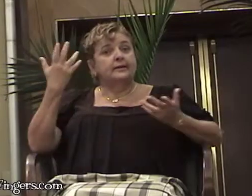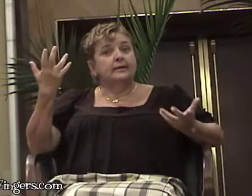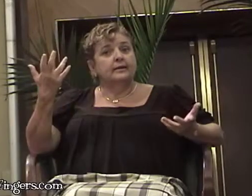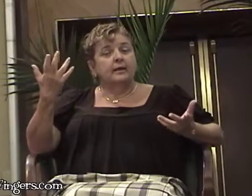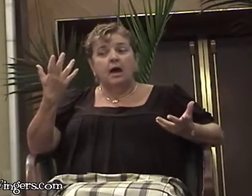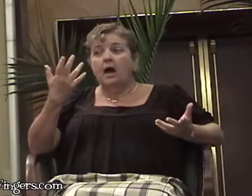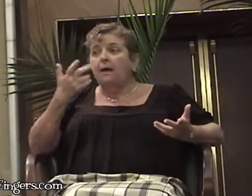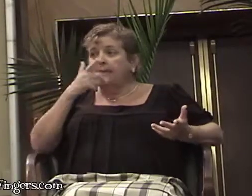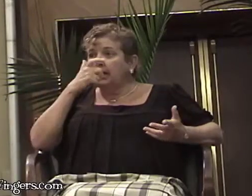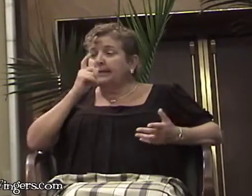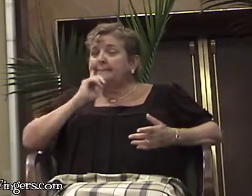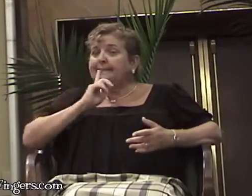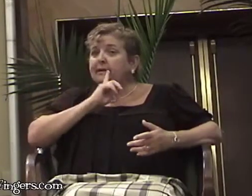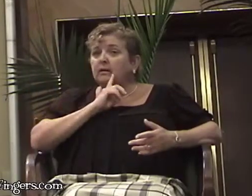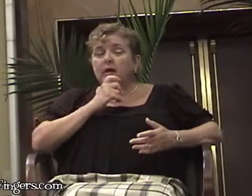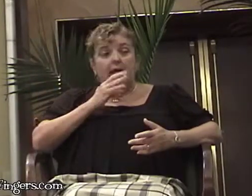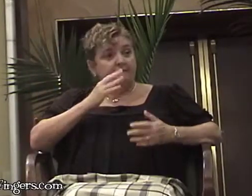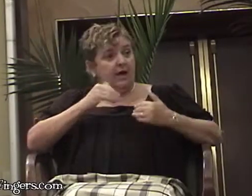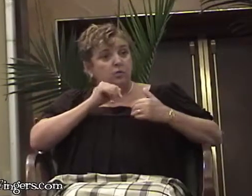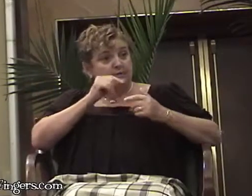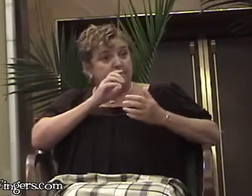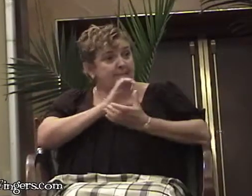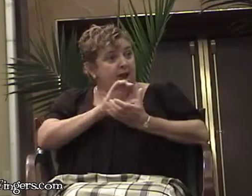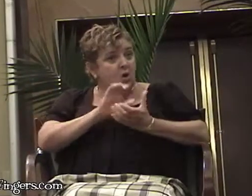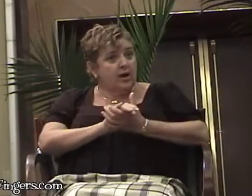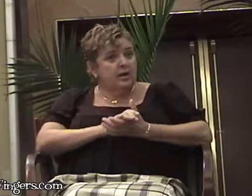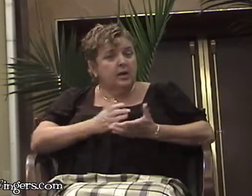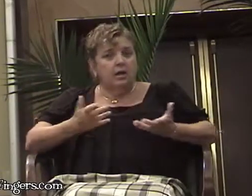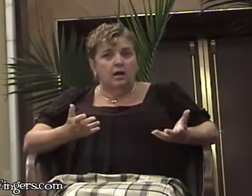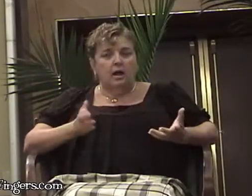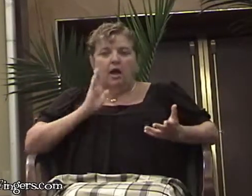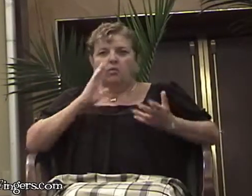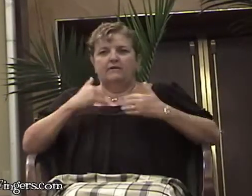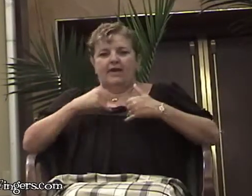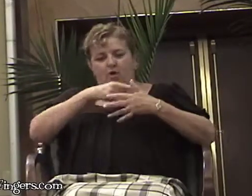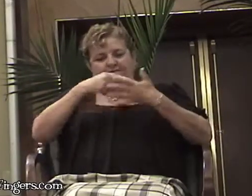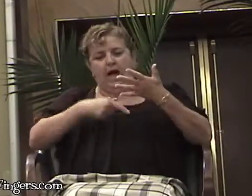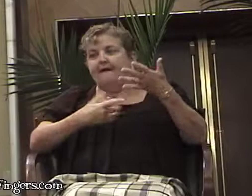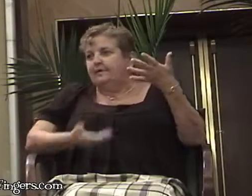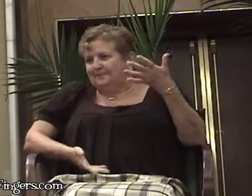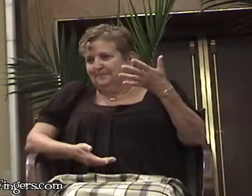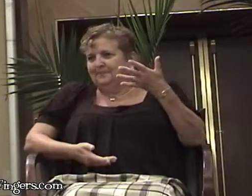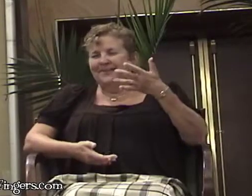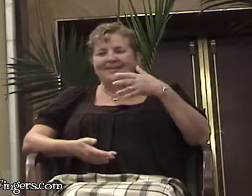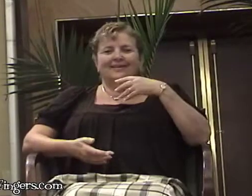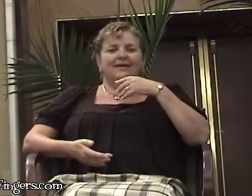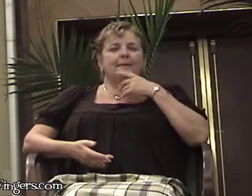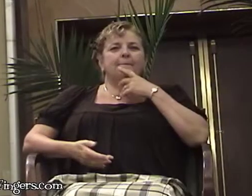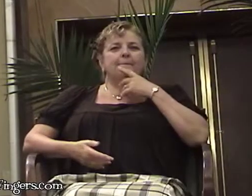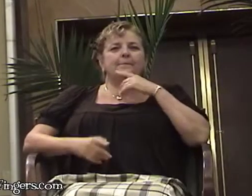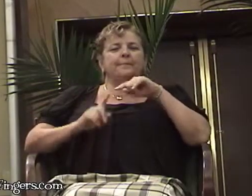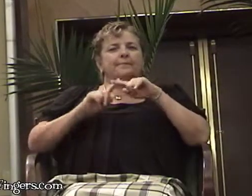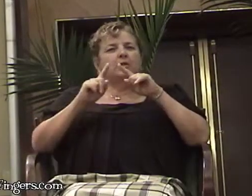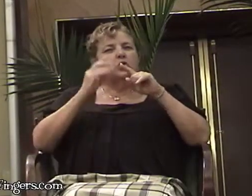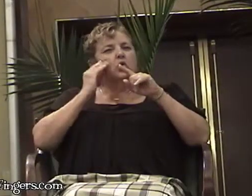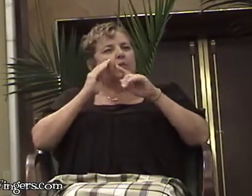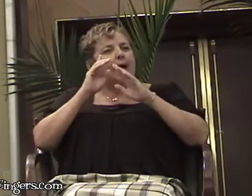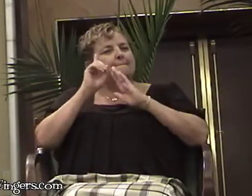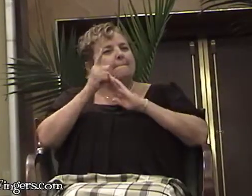And I'm sure if I was married, I'd been batting 1,000. And they talk about the moment of clarity. As soon as it came, it quickly left